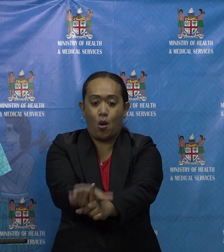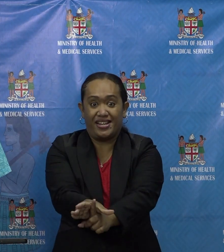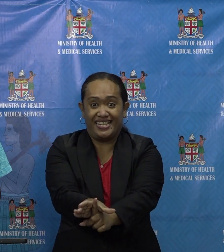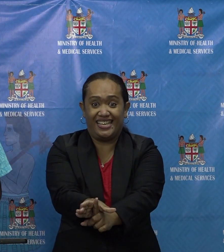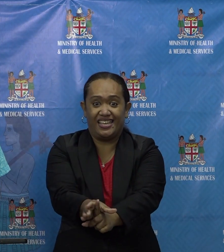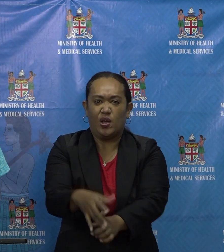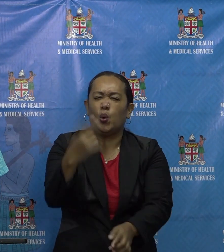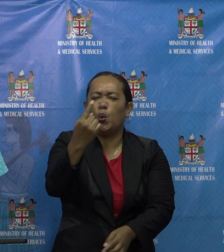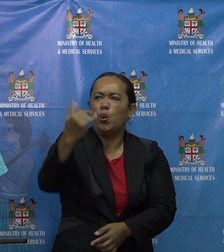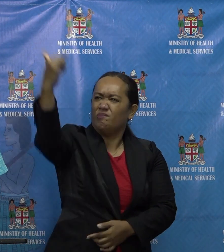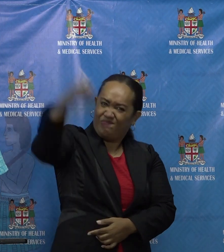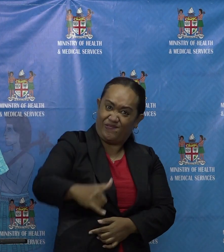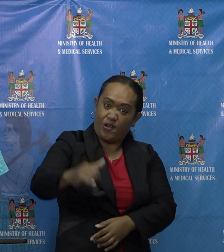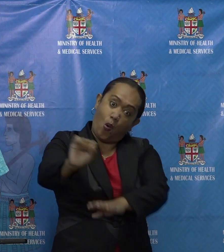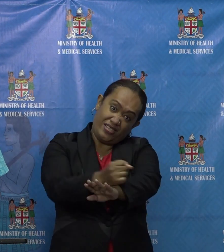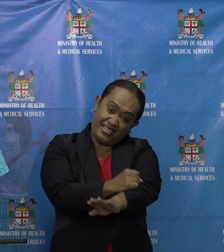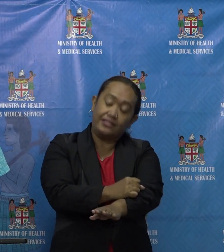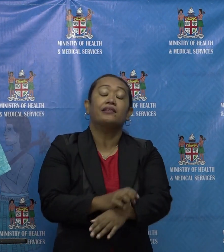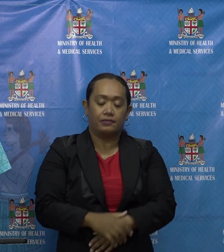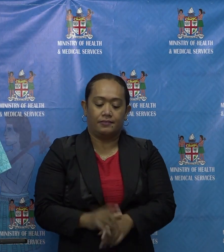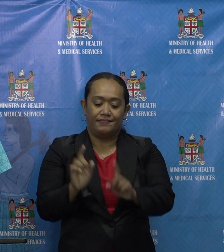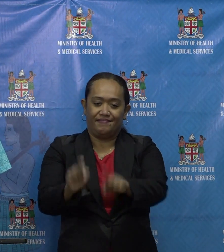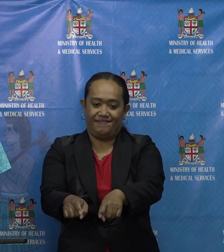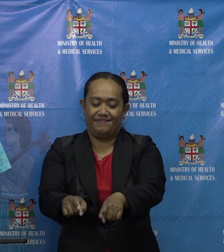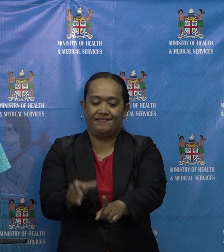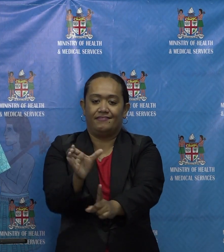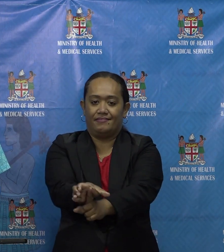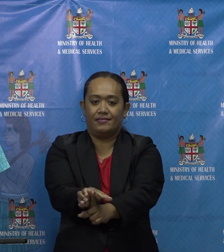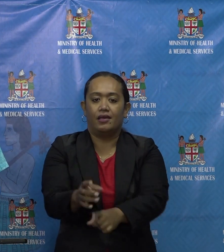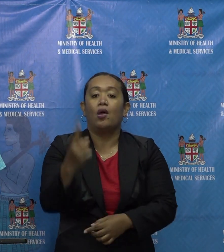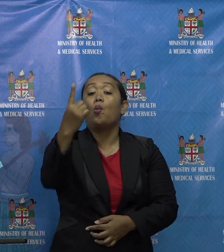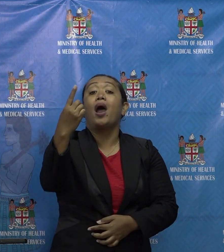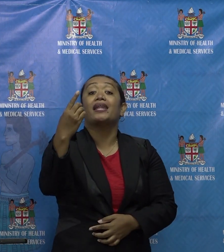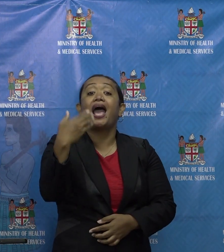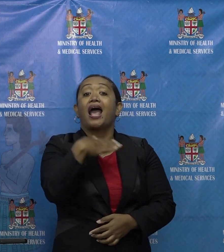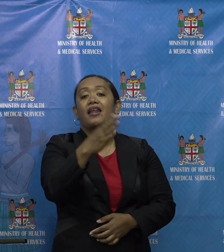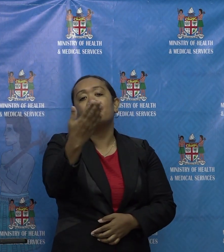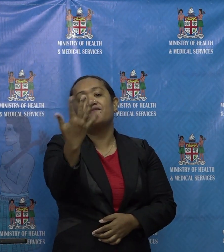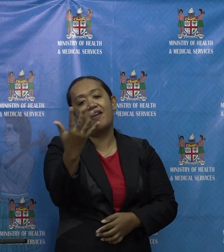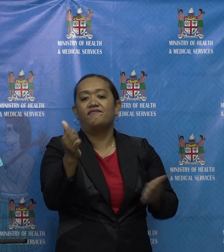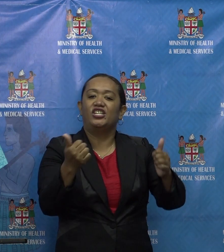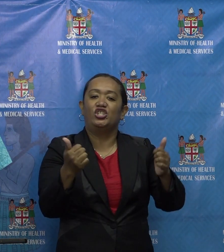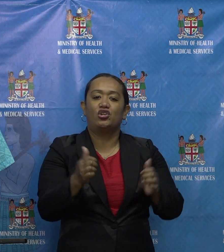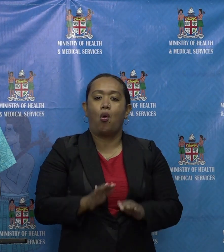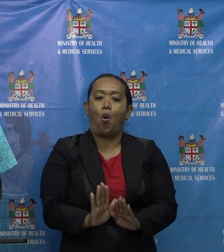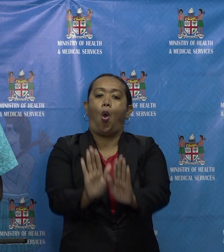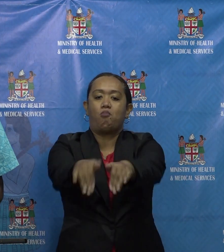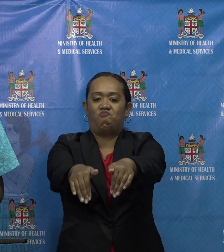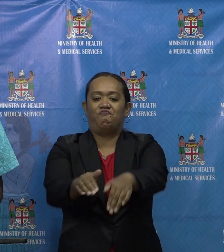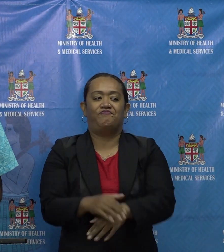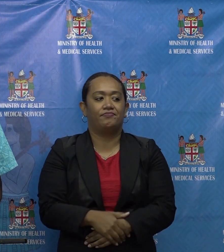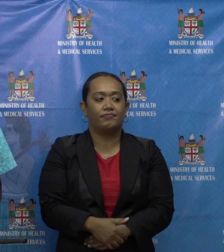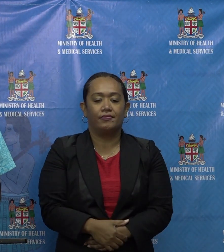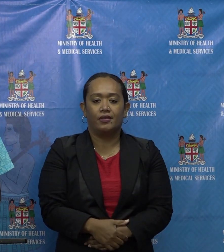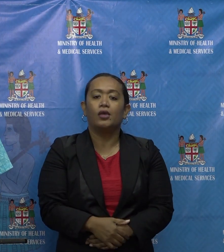Nandi, after 105 completed the protocol and were discharged today. So we